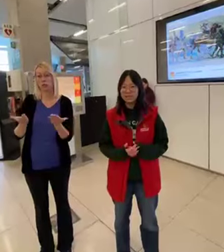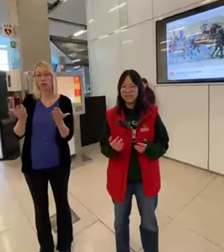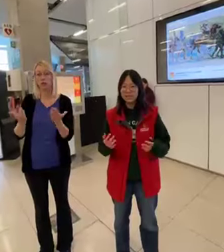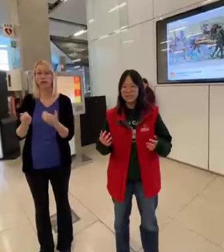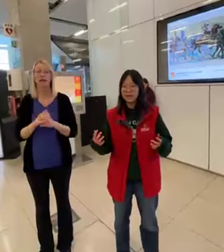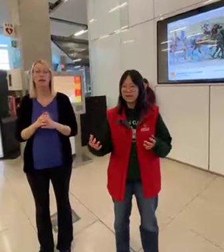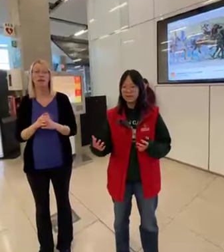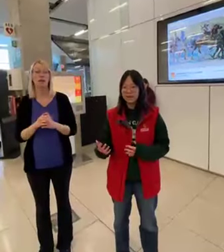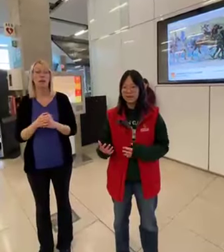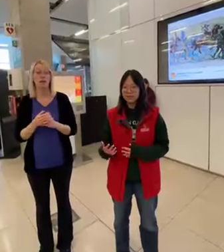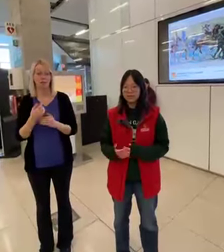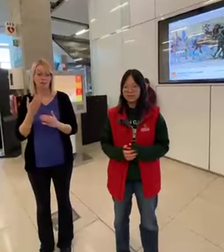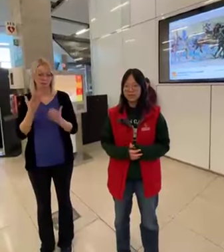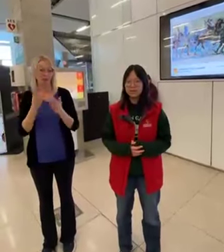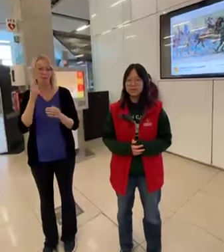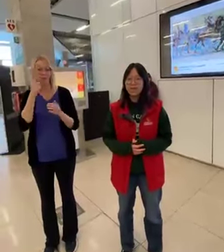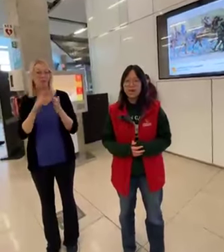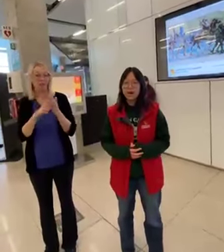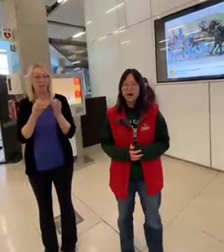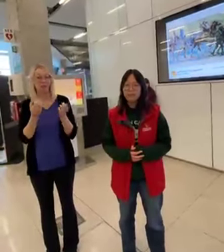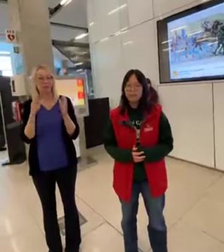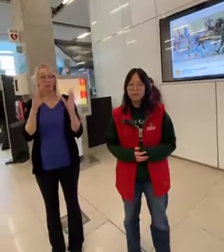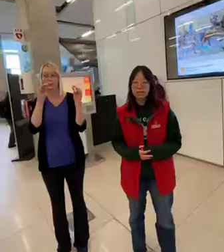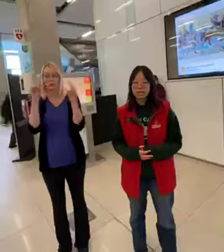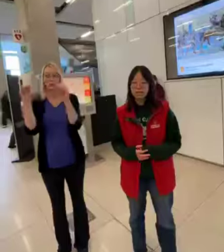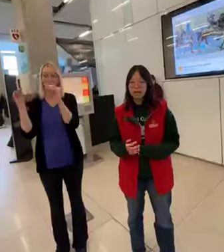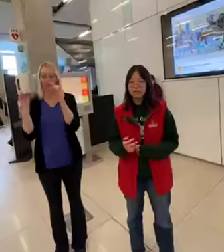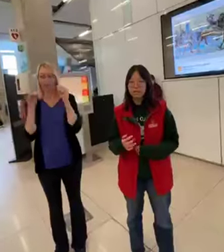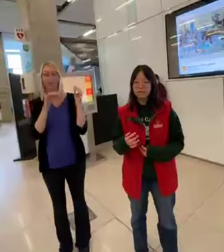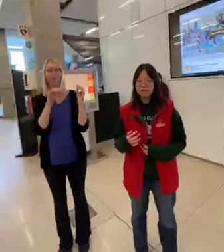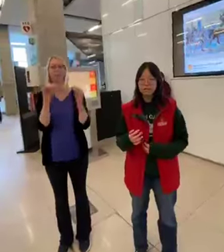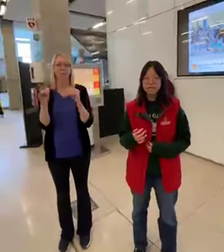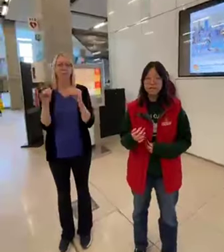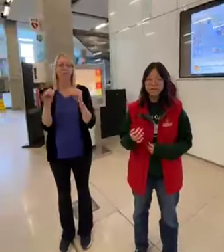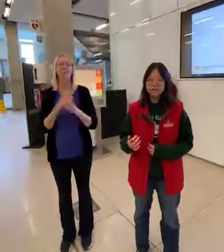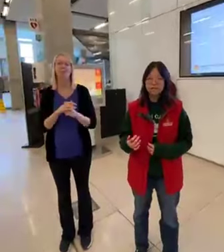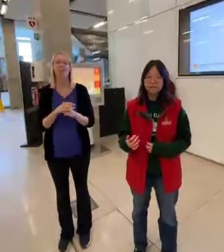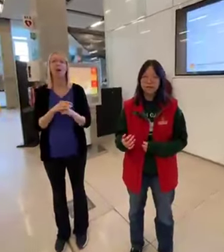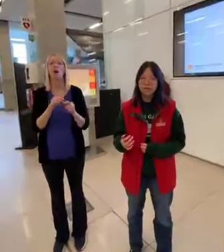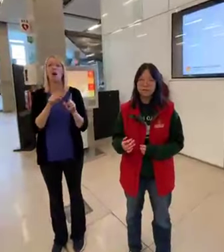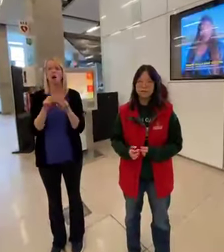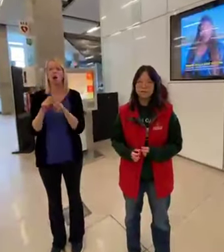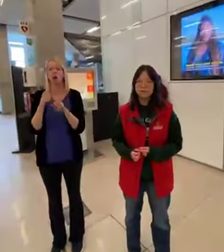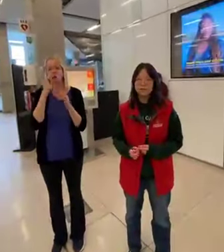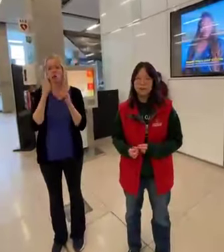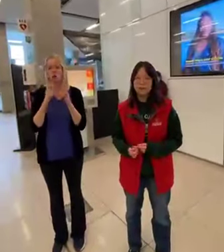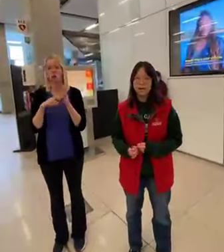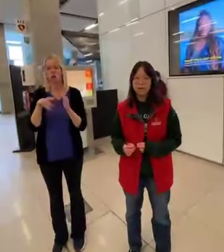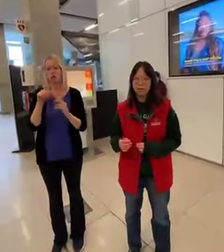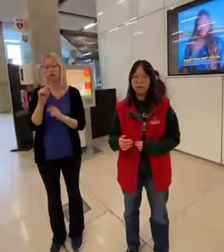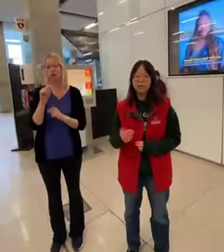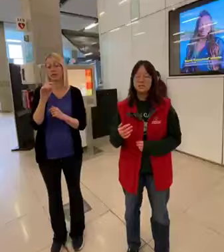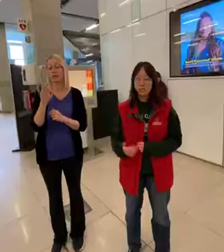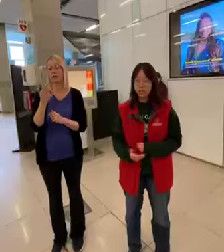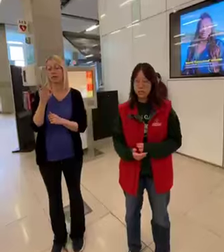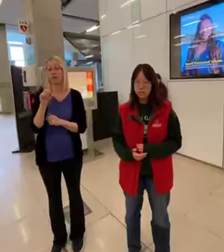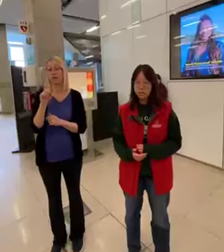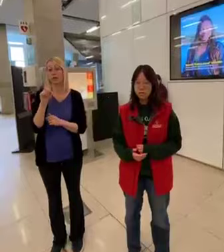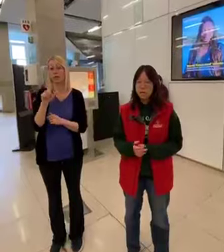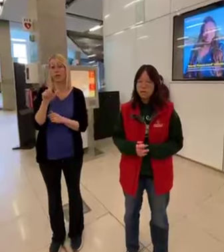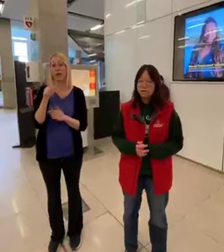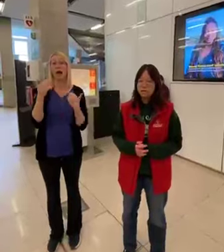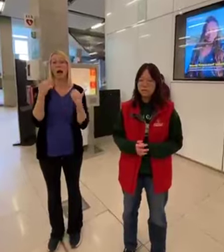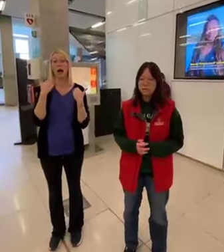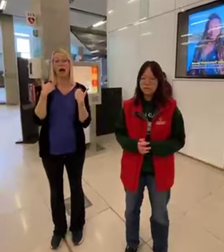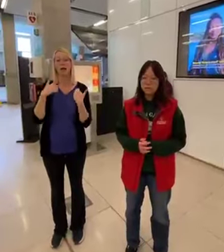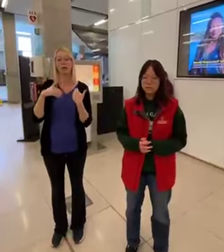like a lot of background chatter, for example, you'll actually notice that TFDL has something that's known as a noise